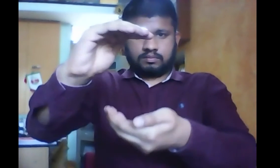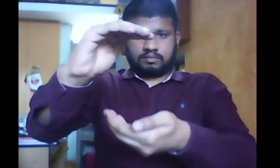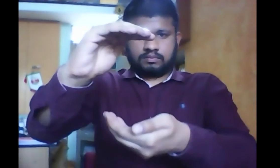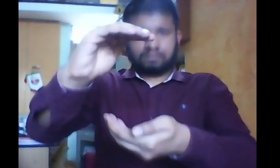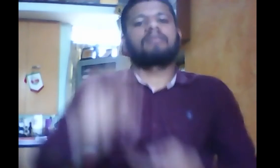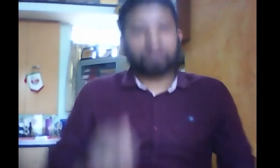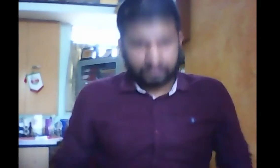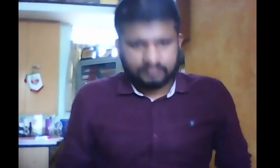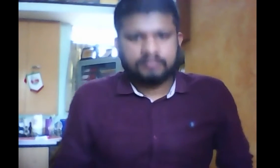this.